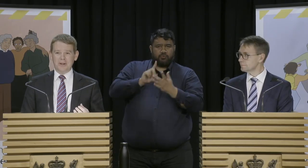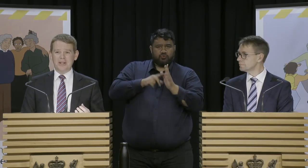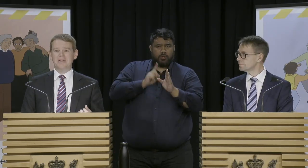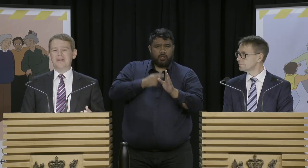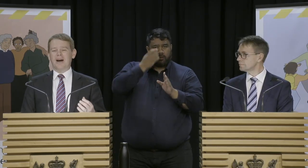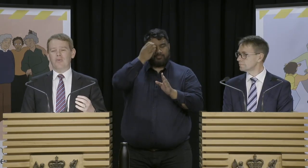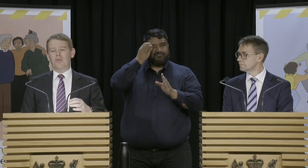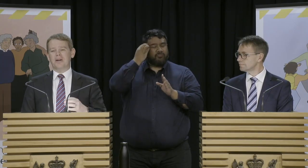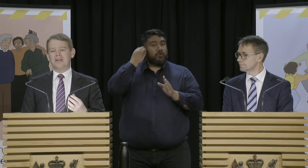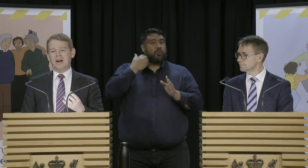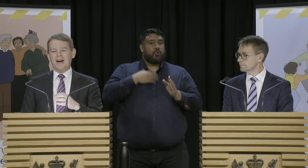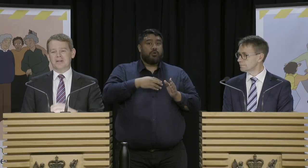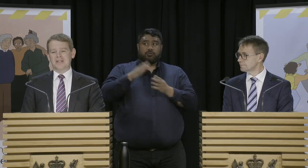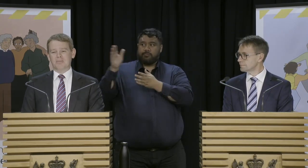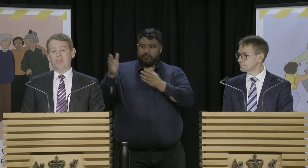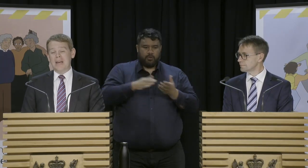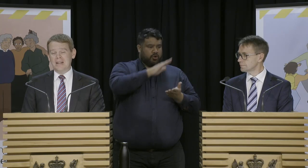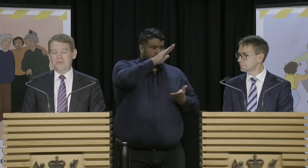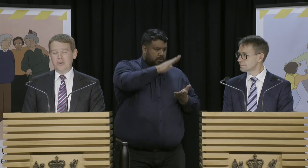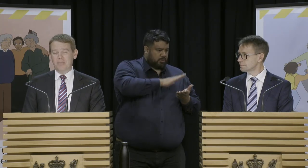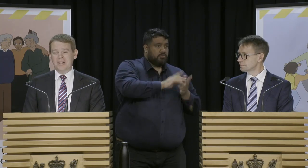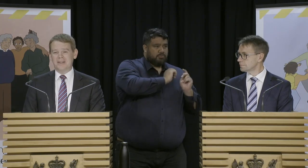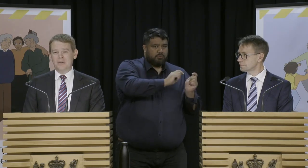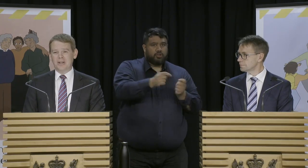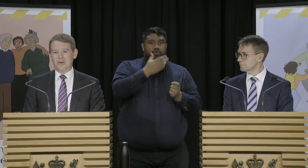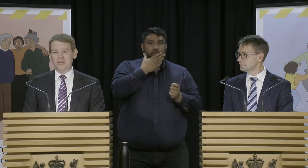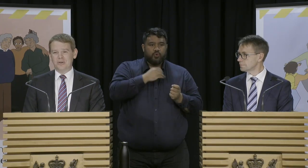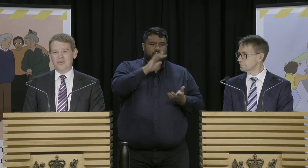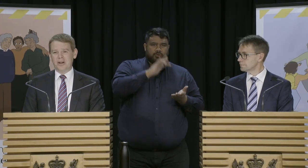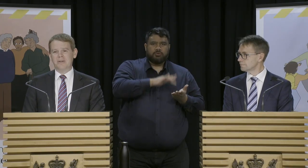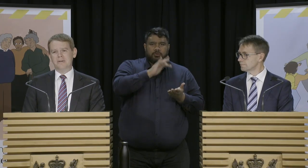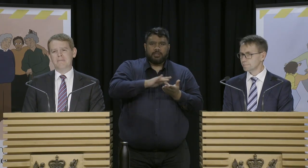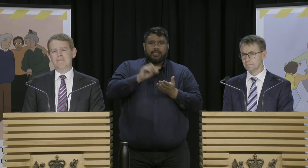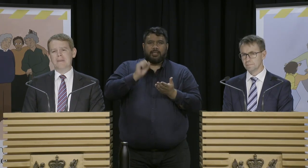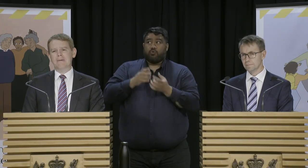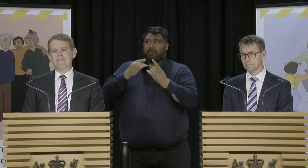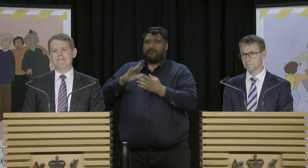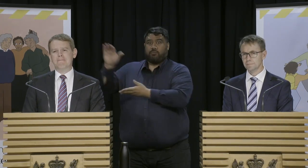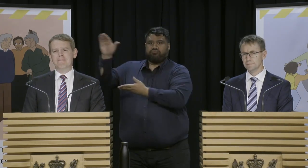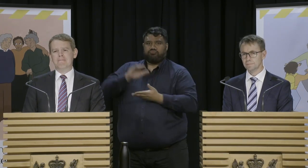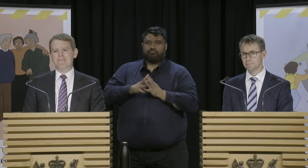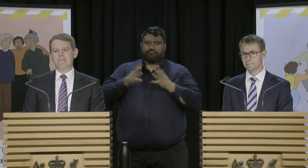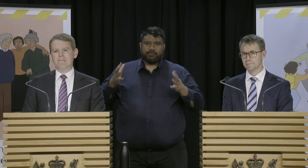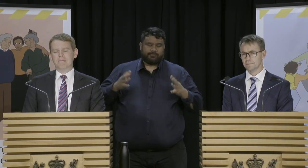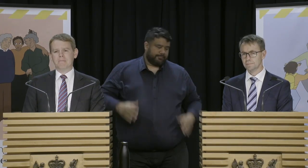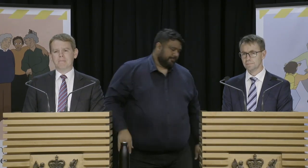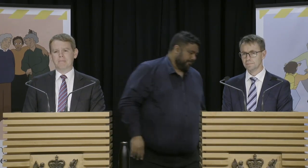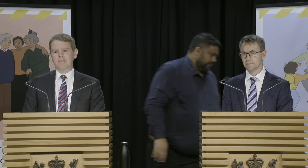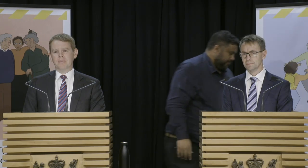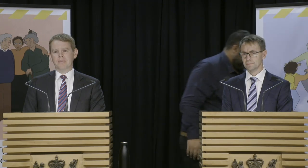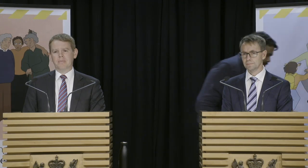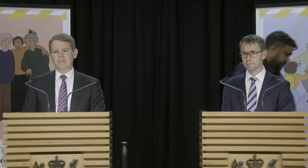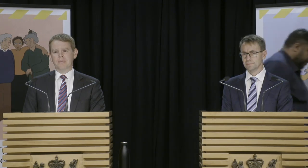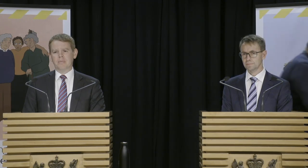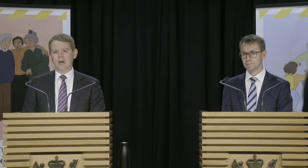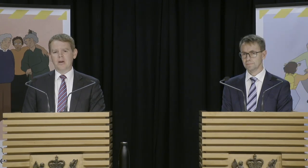in the freezer while we stood prepared for the big doses to arrive. Why not just say we're running out of vaccines? We just